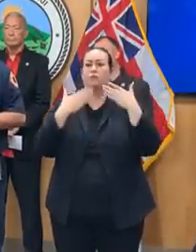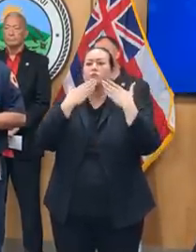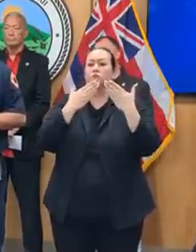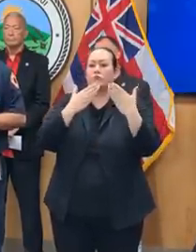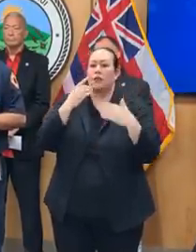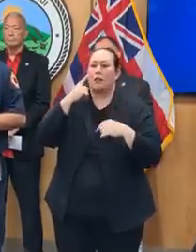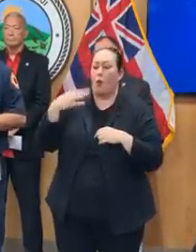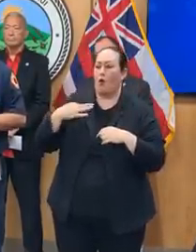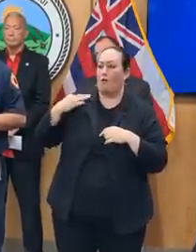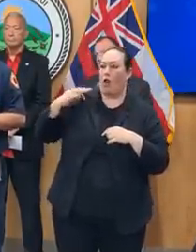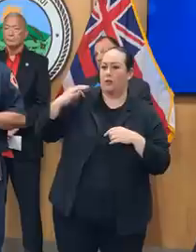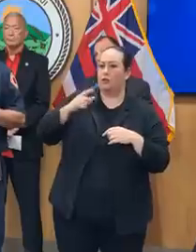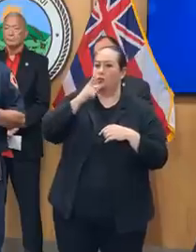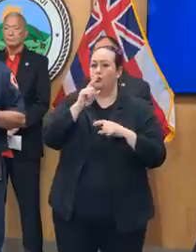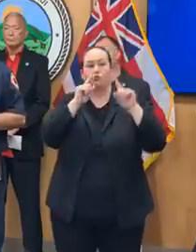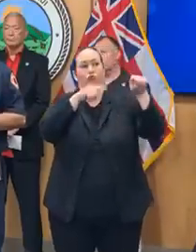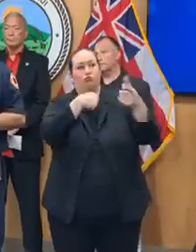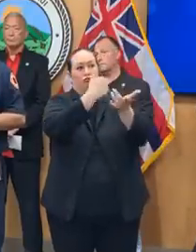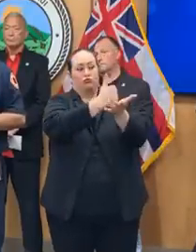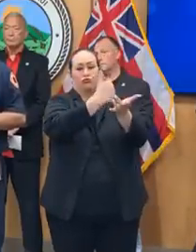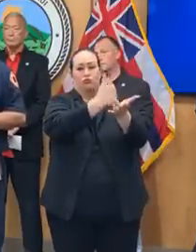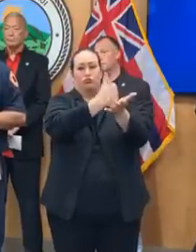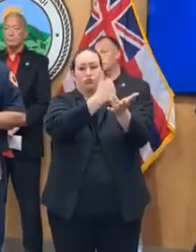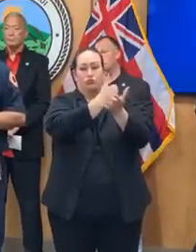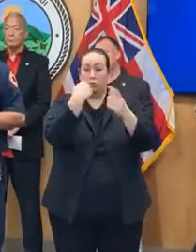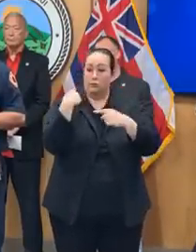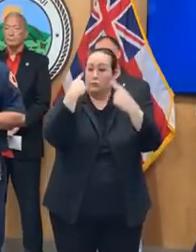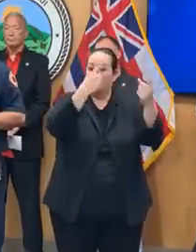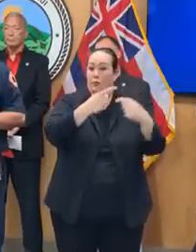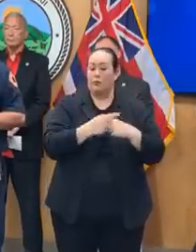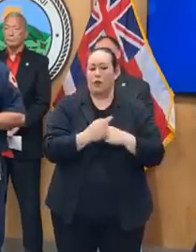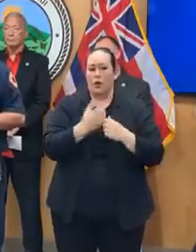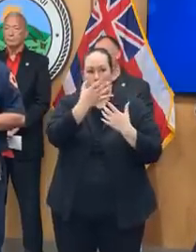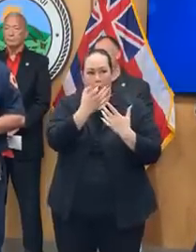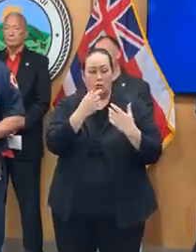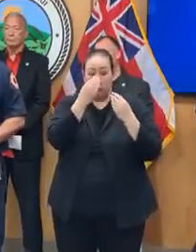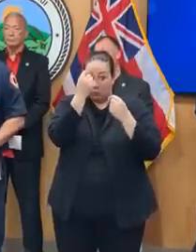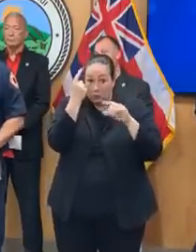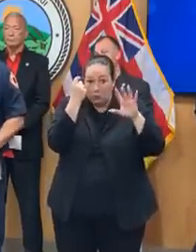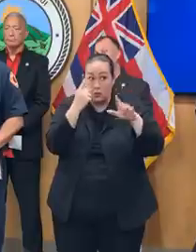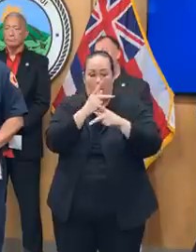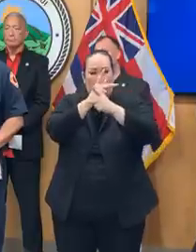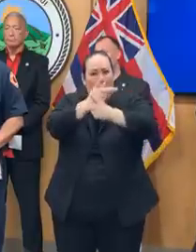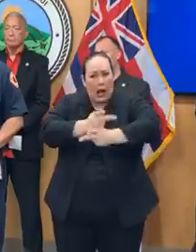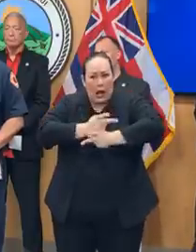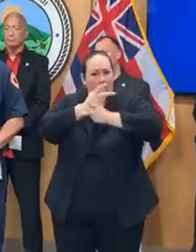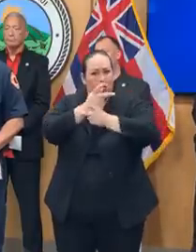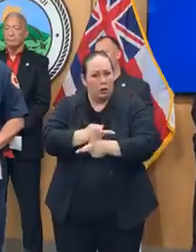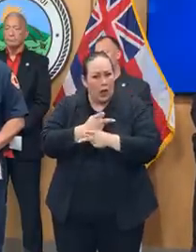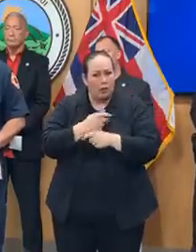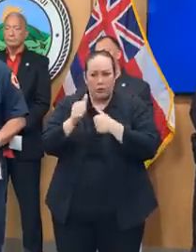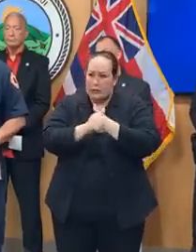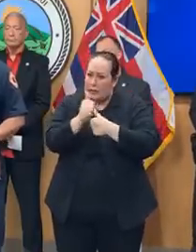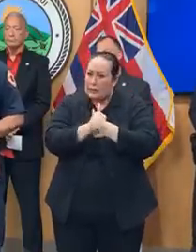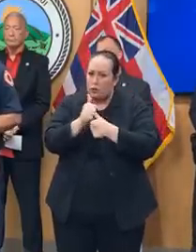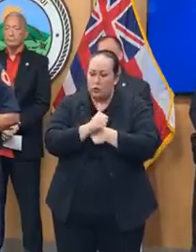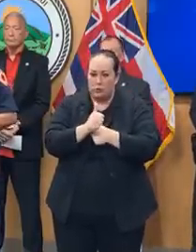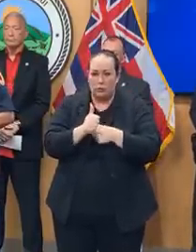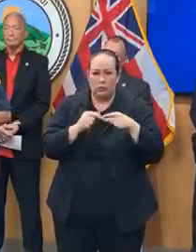volunteers that are out there helping each and every day recently. We just want them to be as careful as they can while they're working in very dangerous